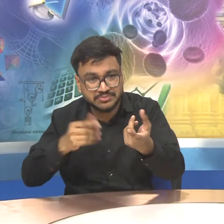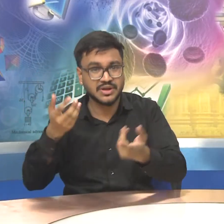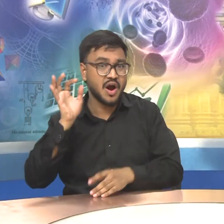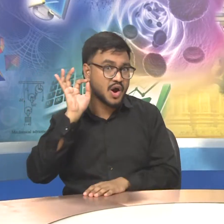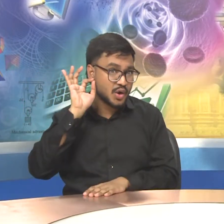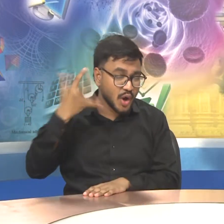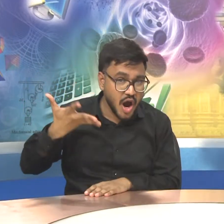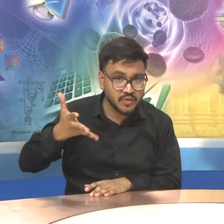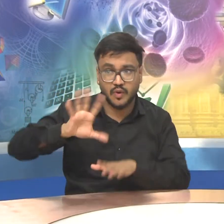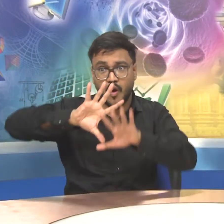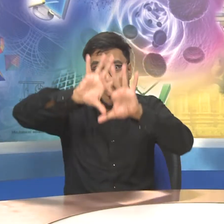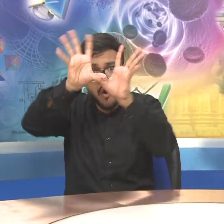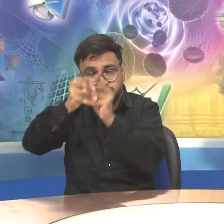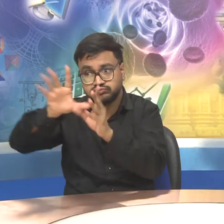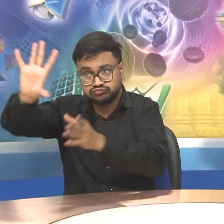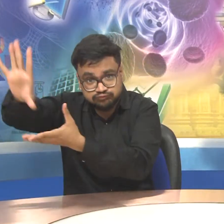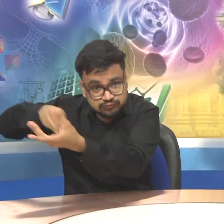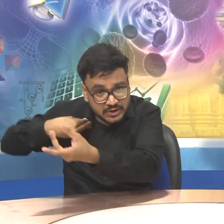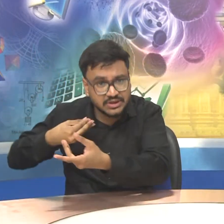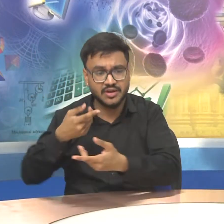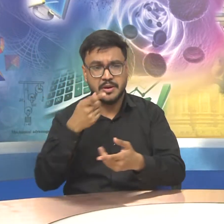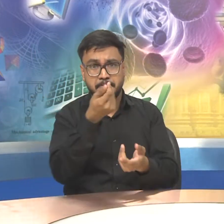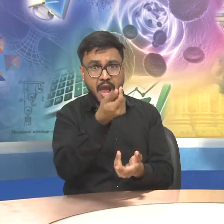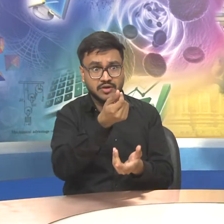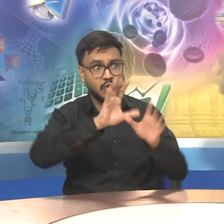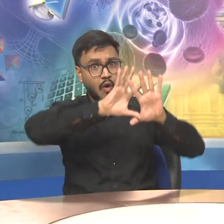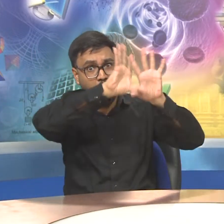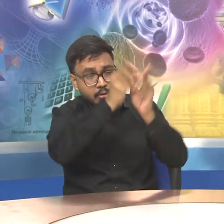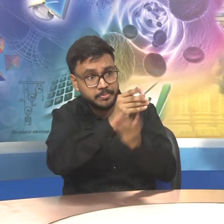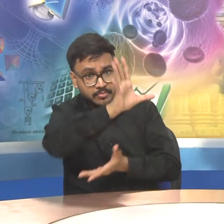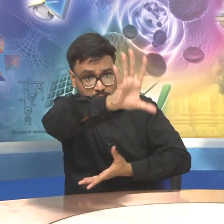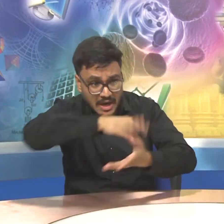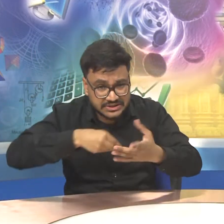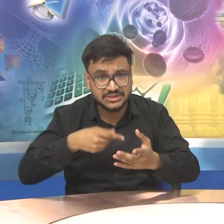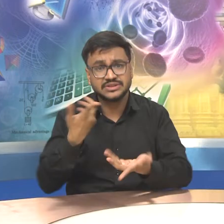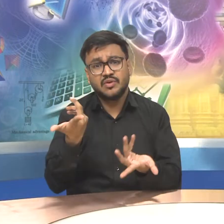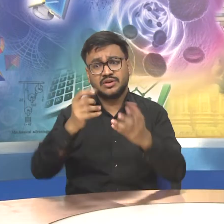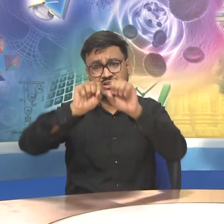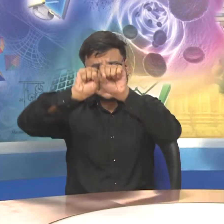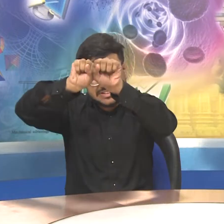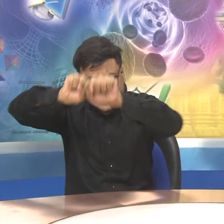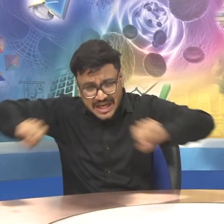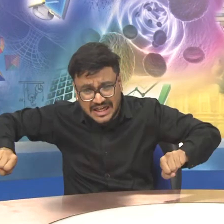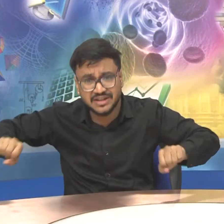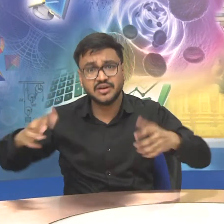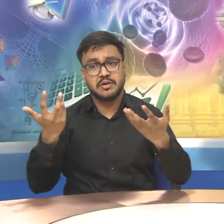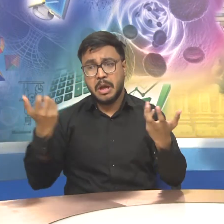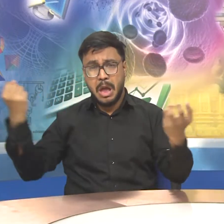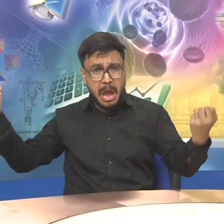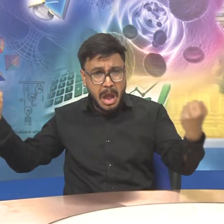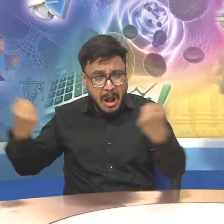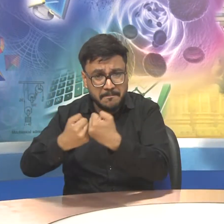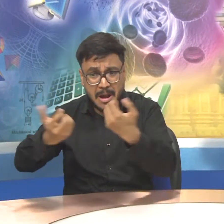criminal case includes all type of dangerous cases like killing, murdering,